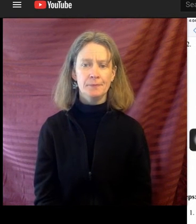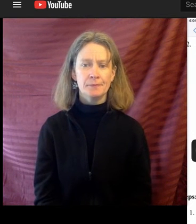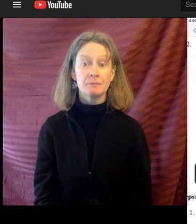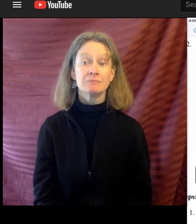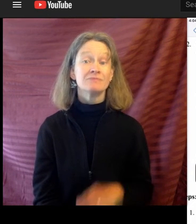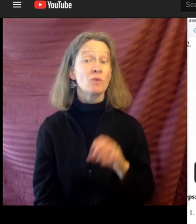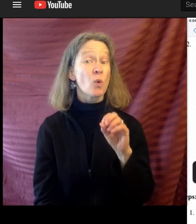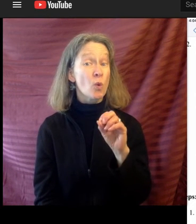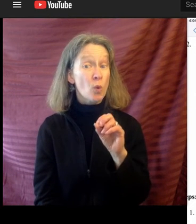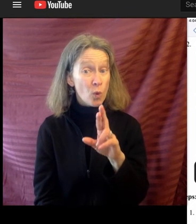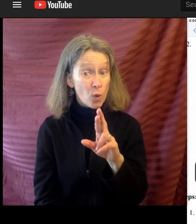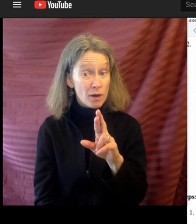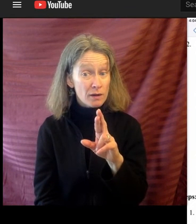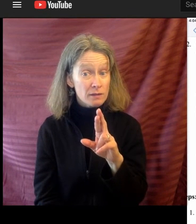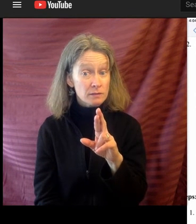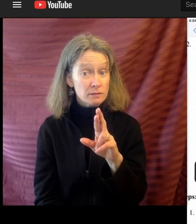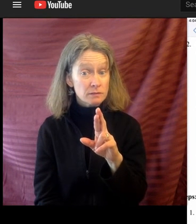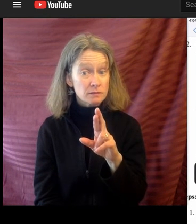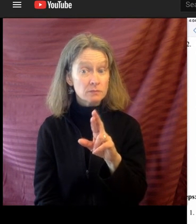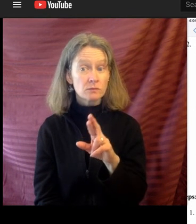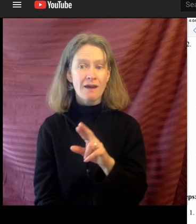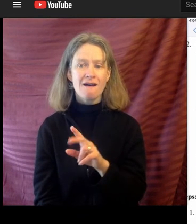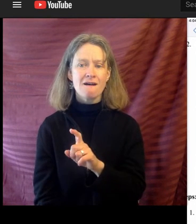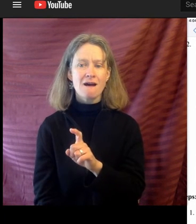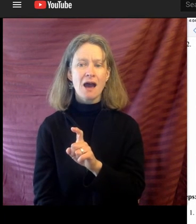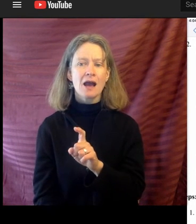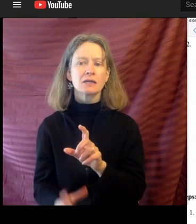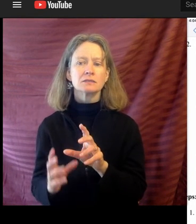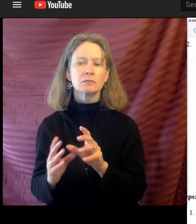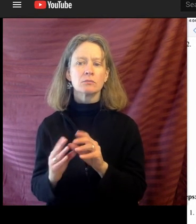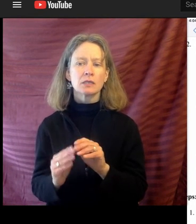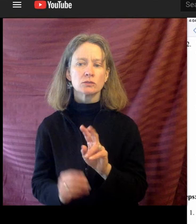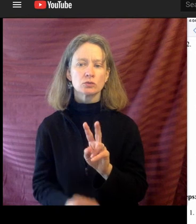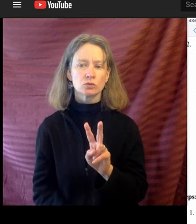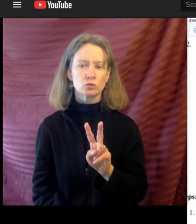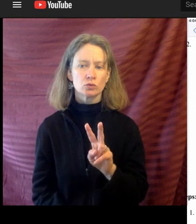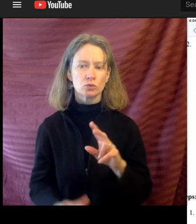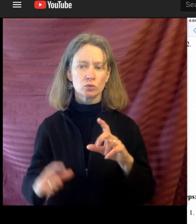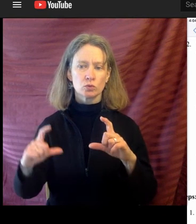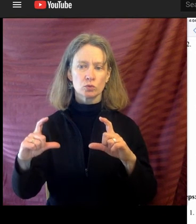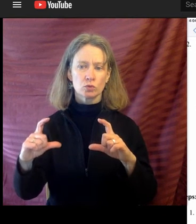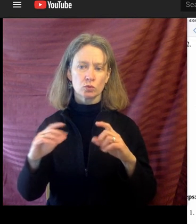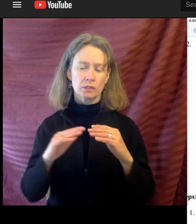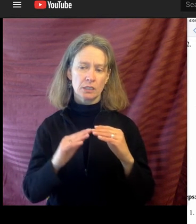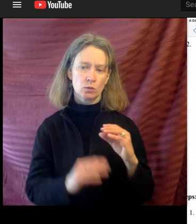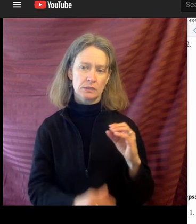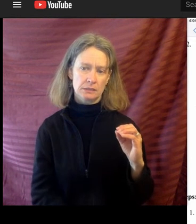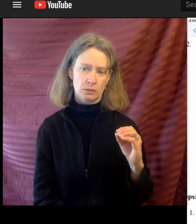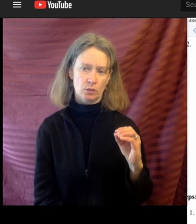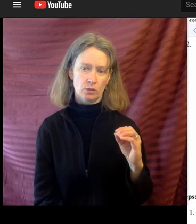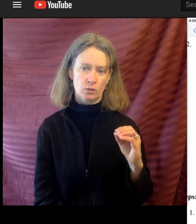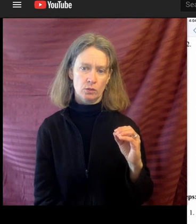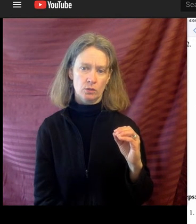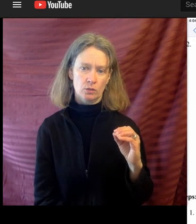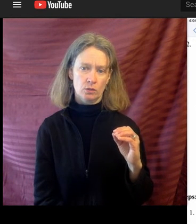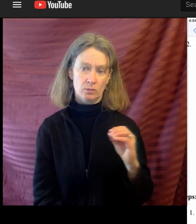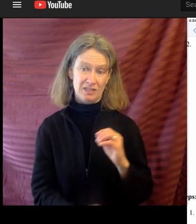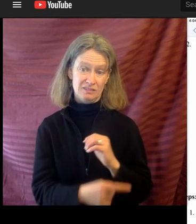Or we could say x plus 2 equals 0. Because if x